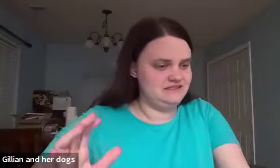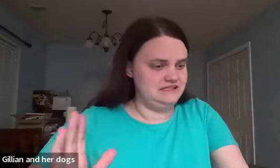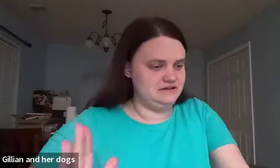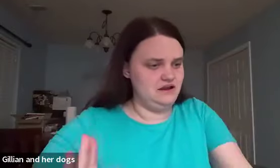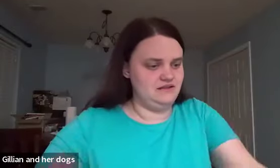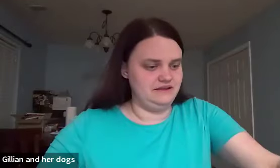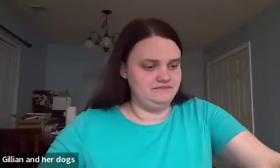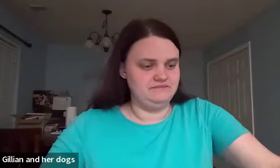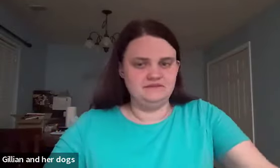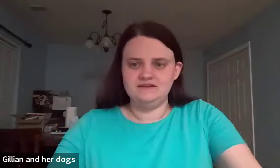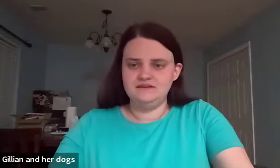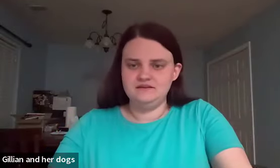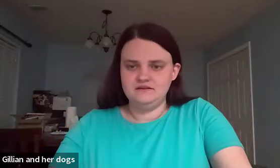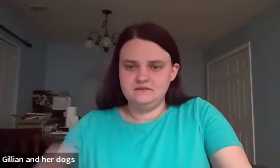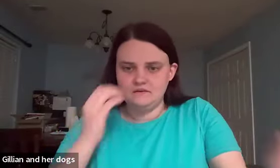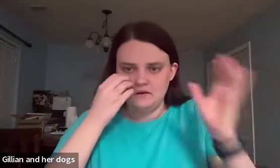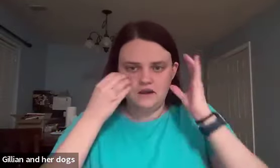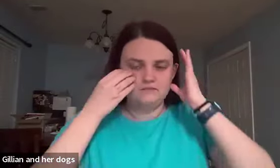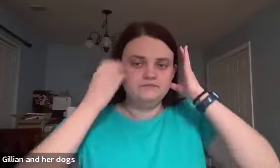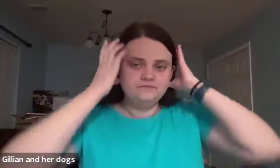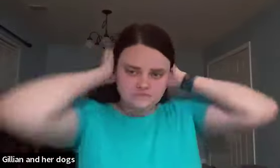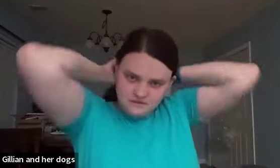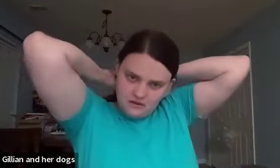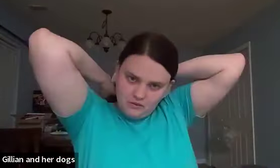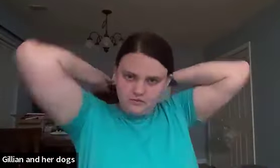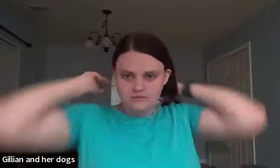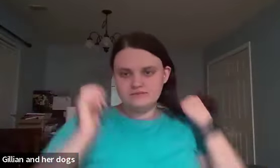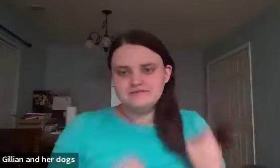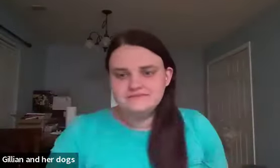Let's see. Golly. Okay.